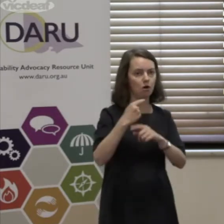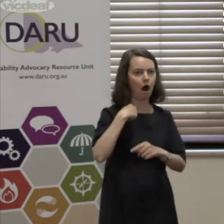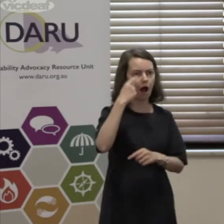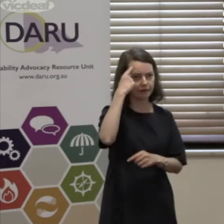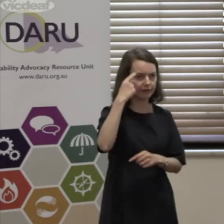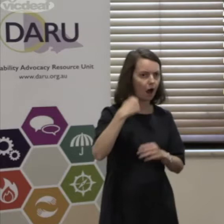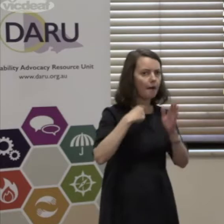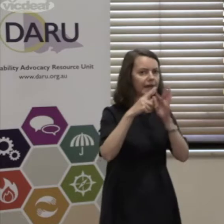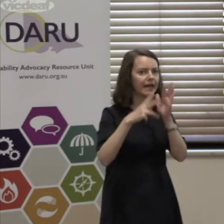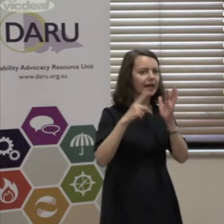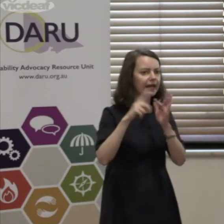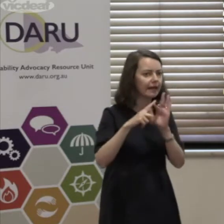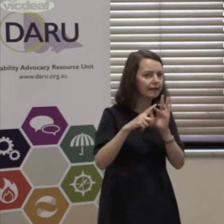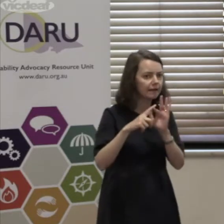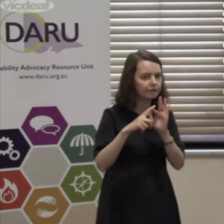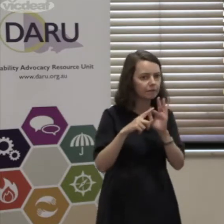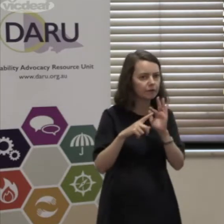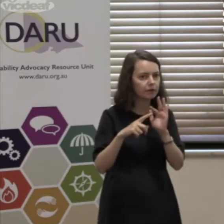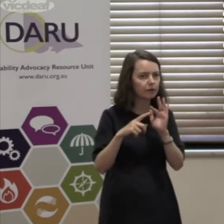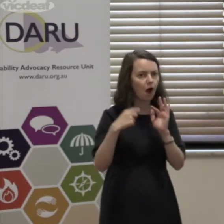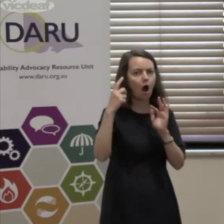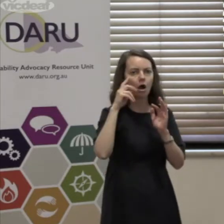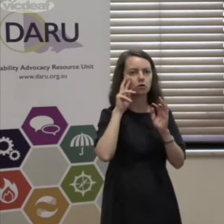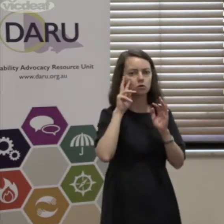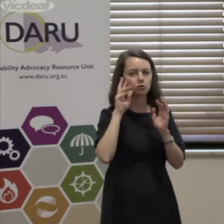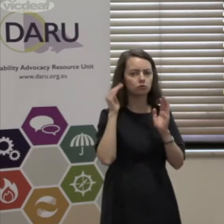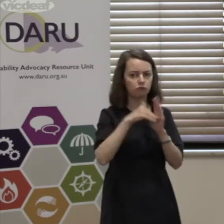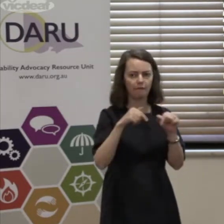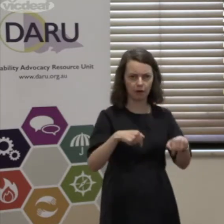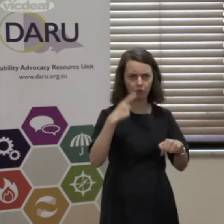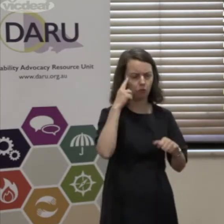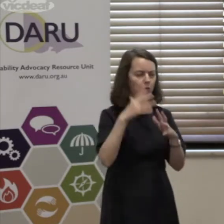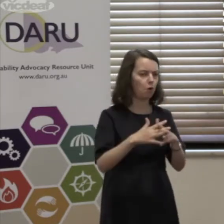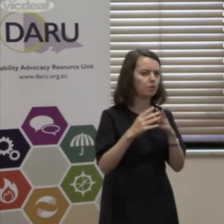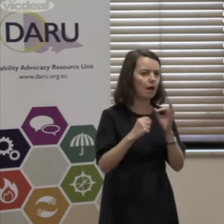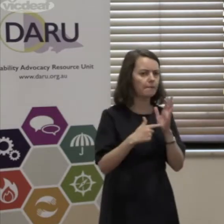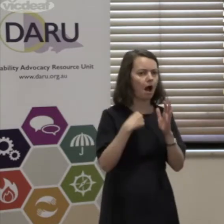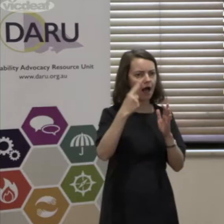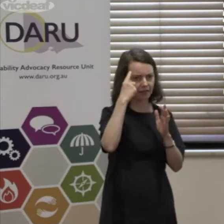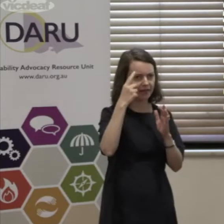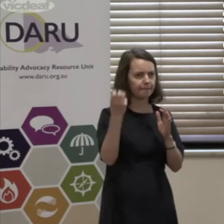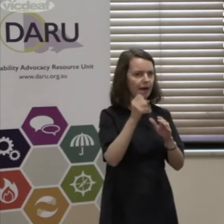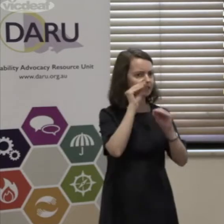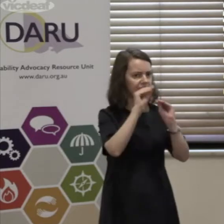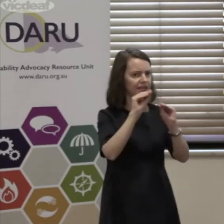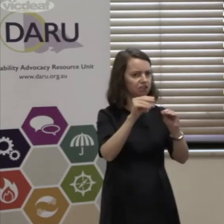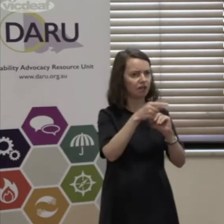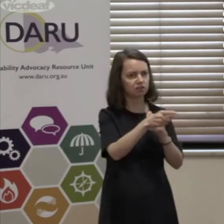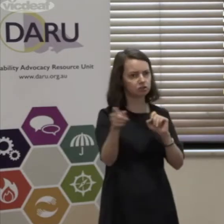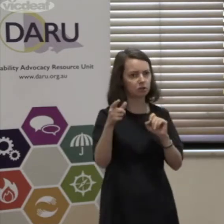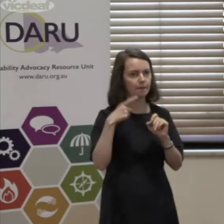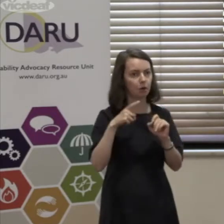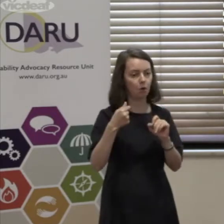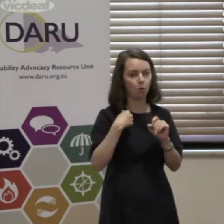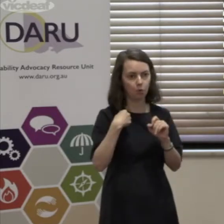by the way, I brought an article in which I thought was beneficial, but I do think they need to be educated, because we